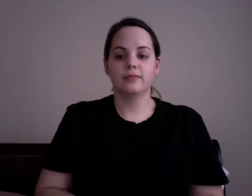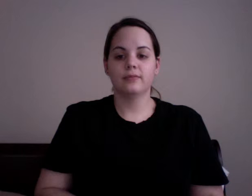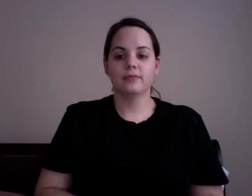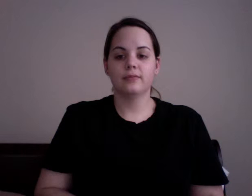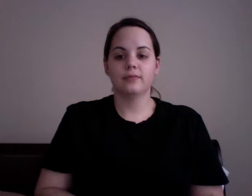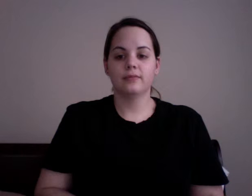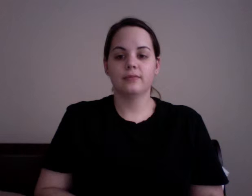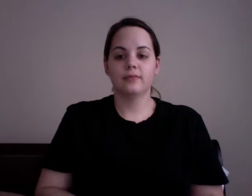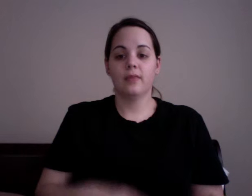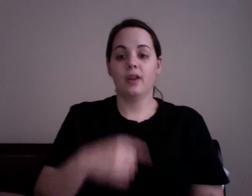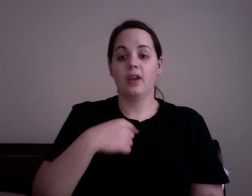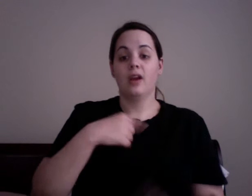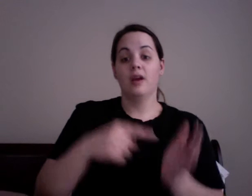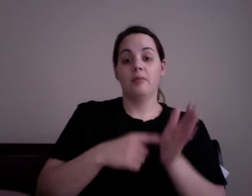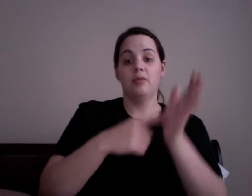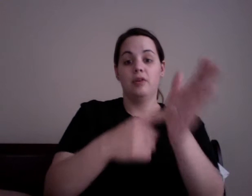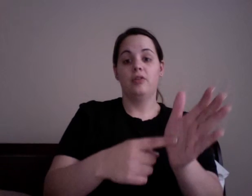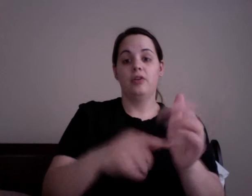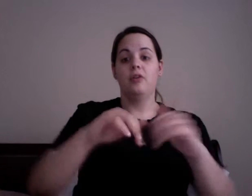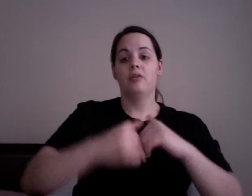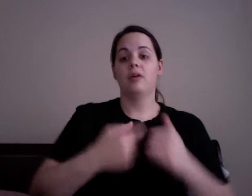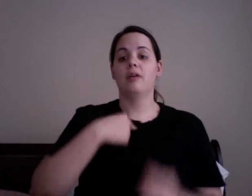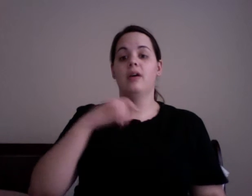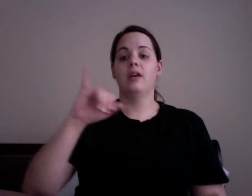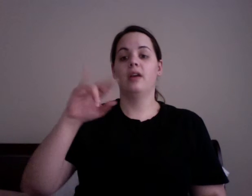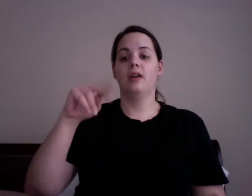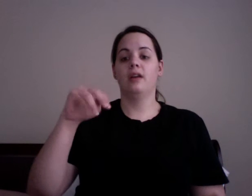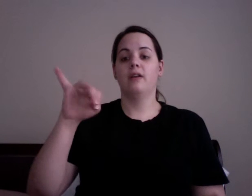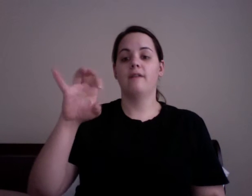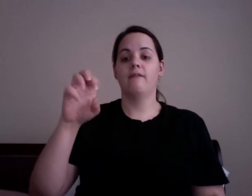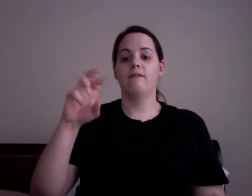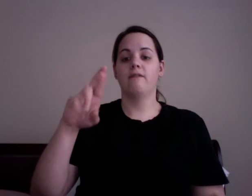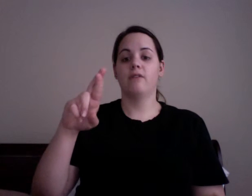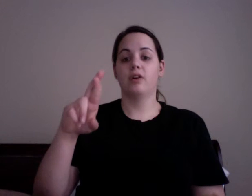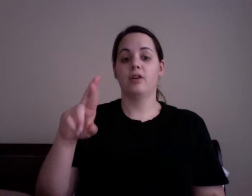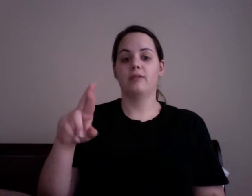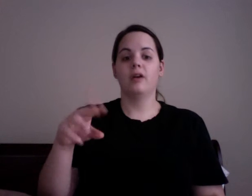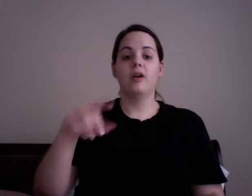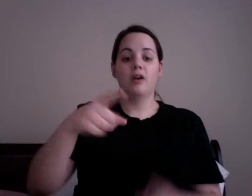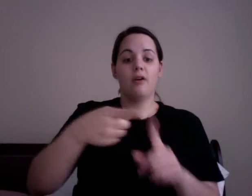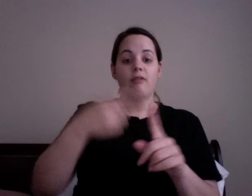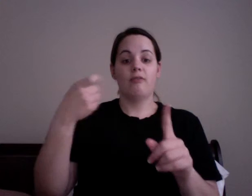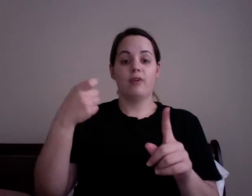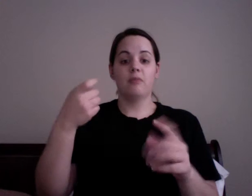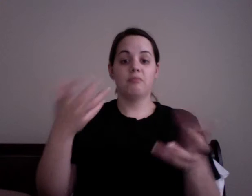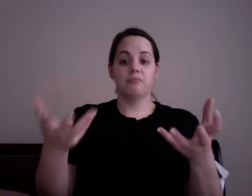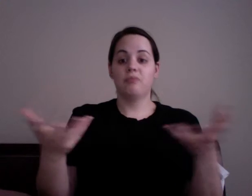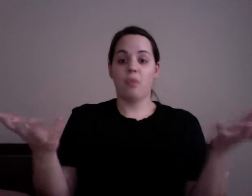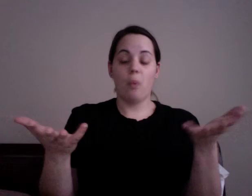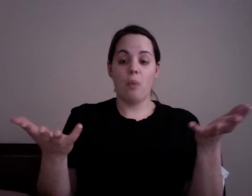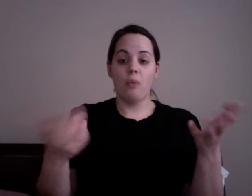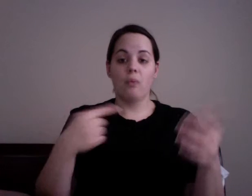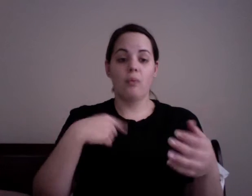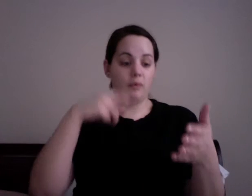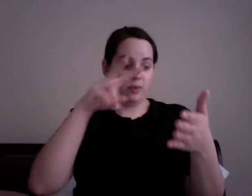I'm going to show you how I would infer based on the things we just read, okay? I'm going to use our little formula here. I